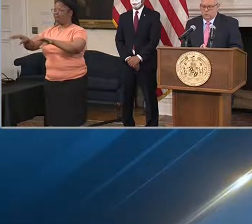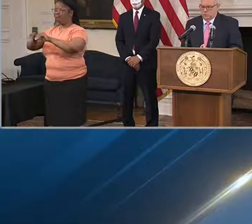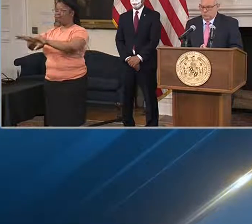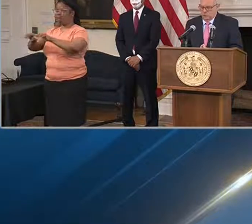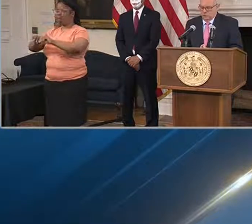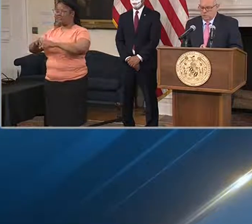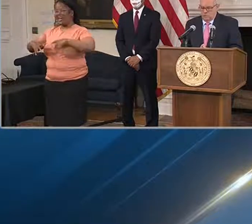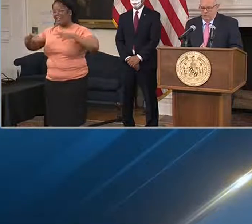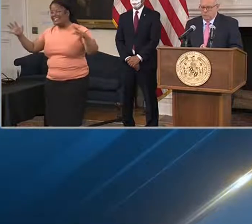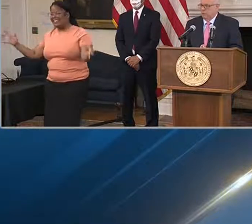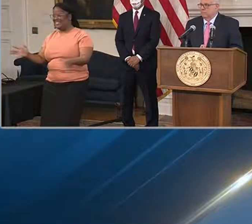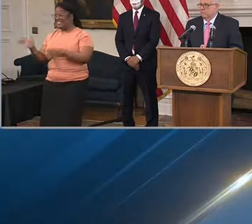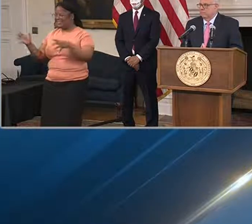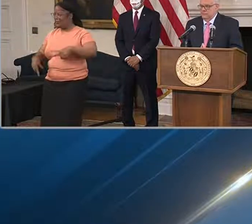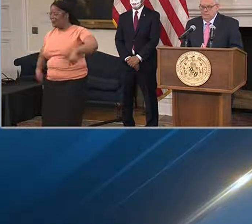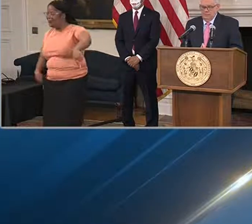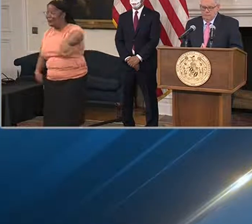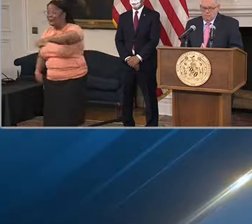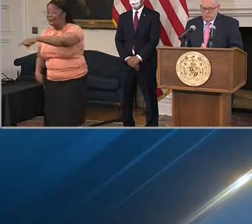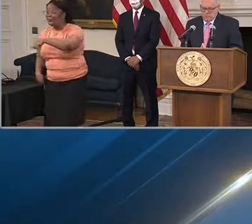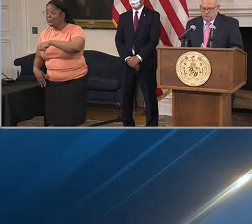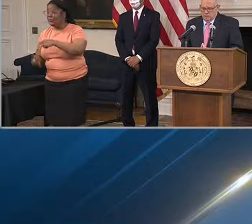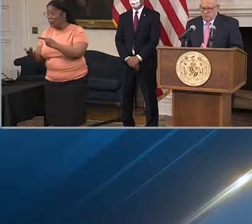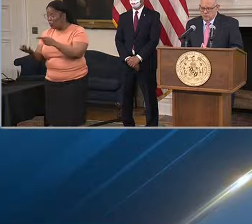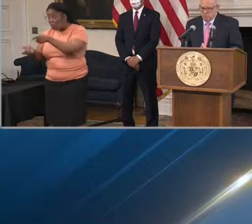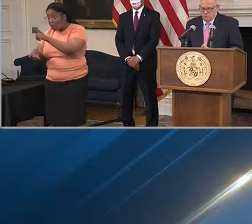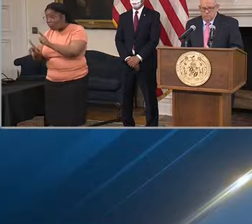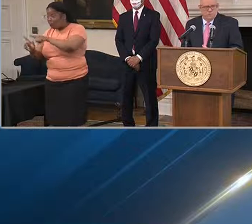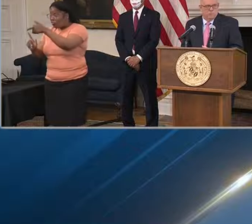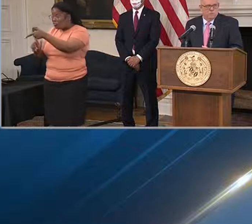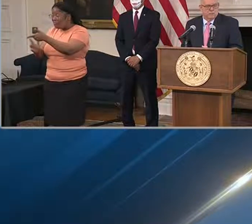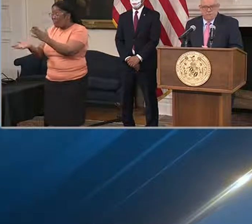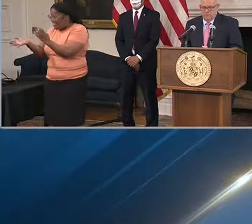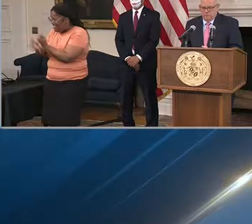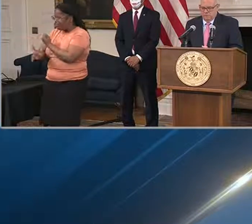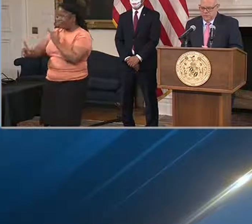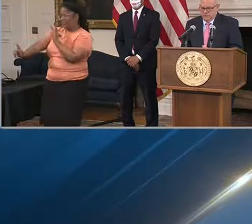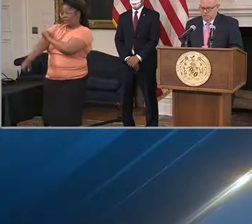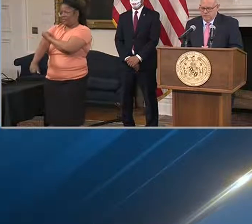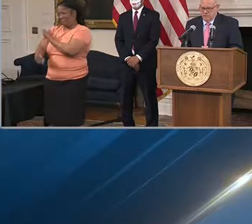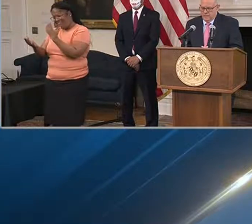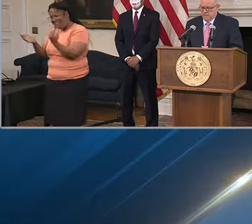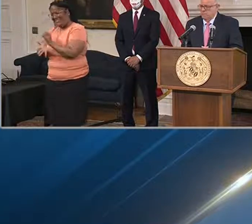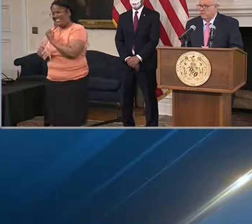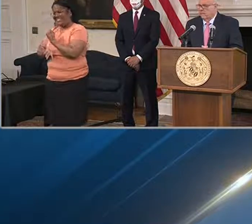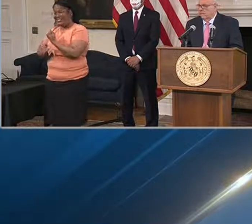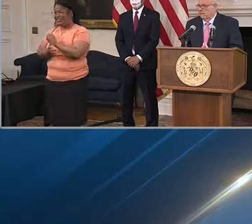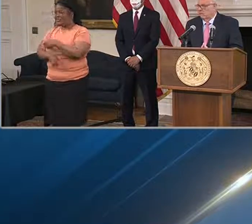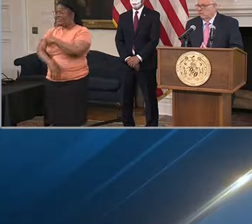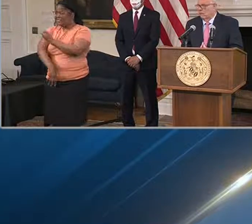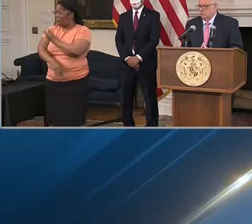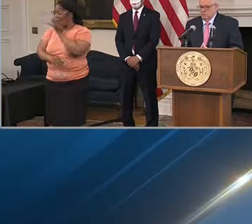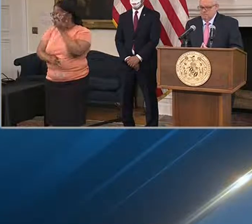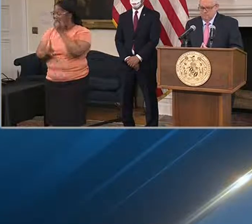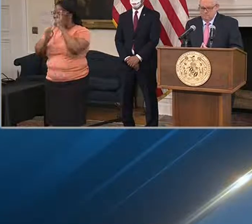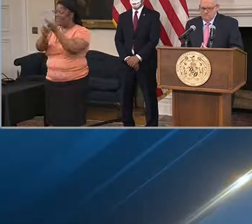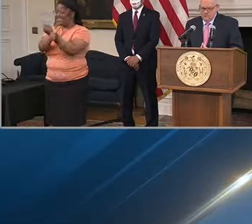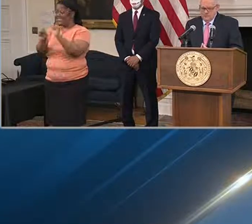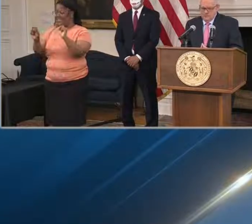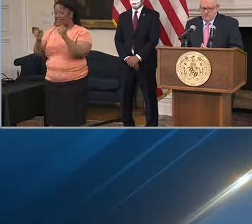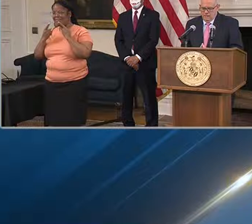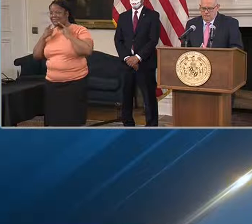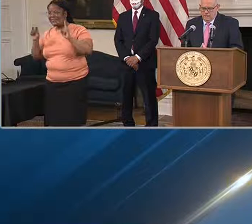vaccinated just as soon as you are able to. These vaccines are proven to be safe and effective and are provided at no